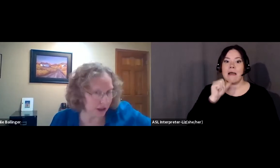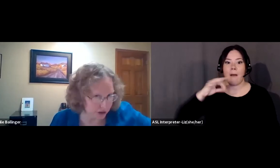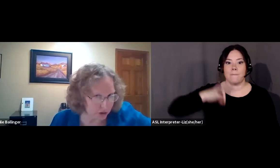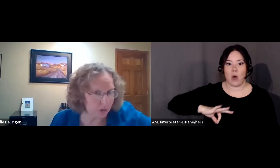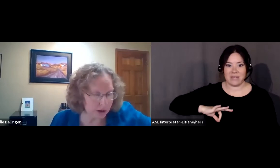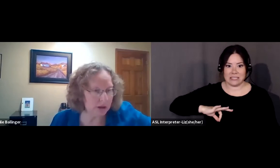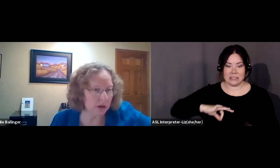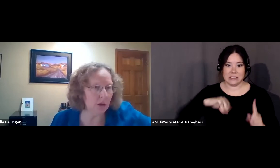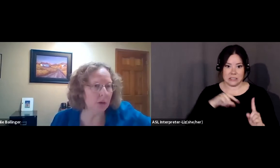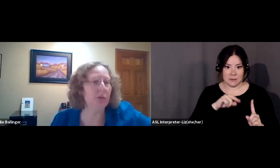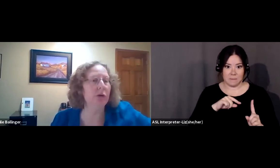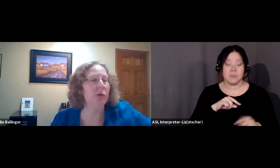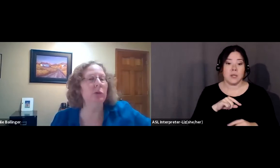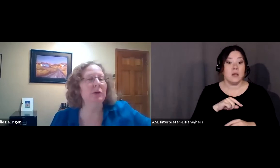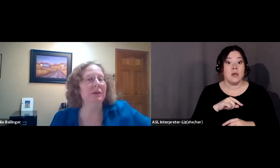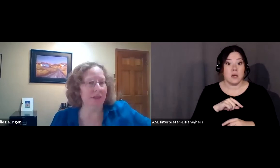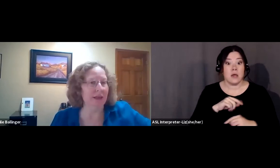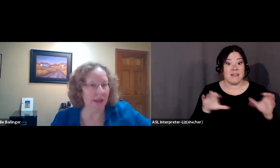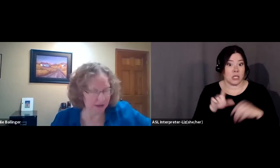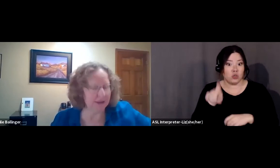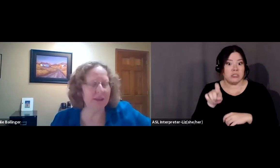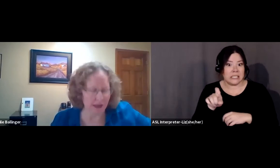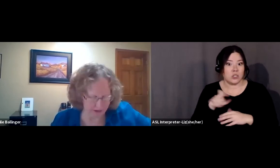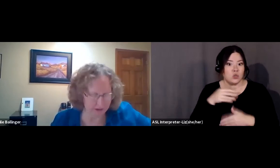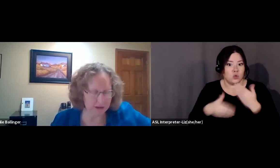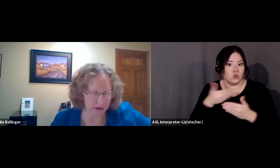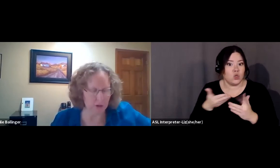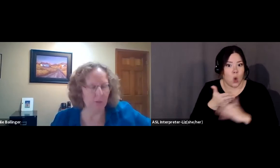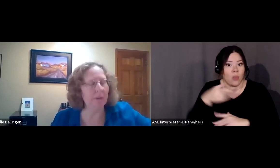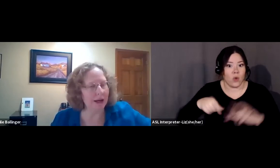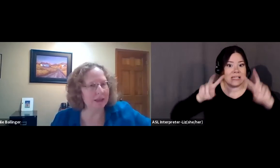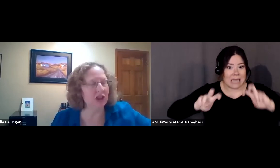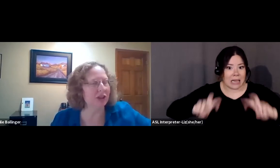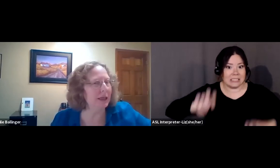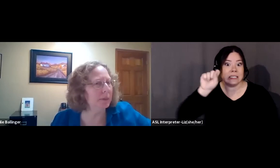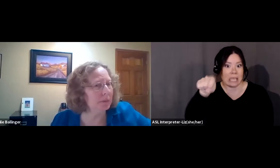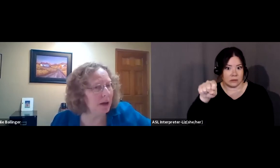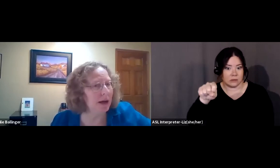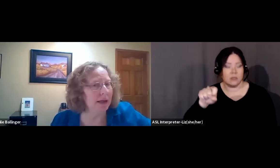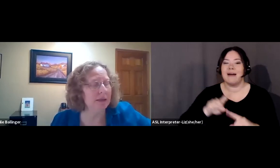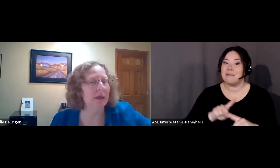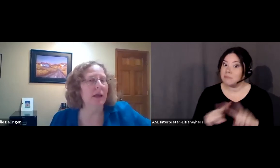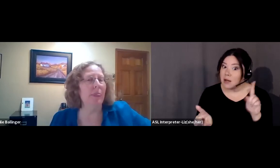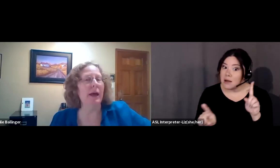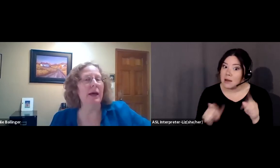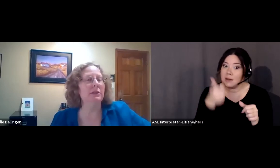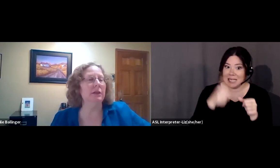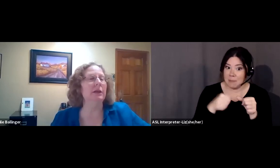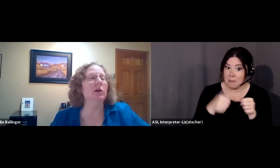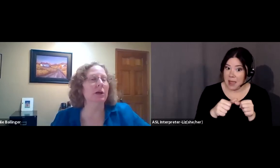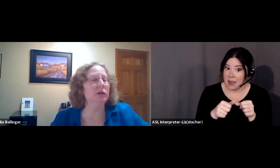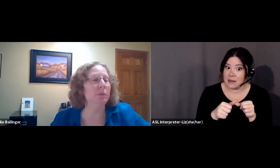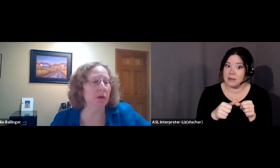They do need to go through this analysis, yes, they do. But just keep in mind